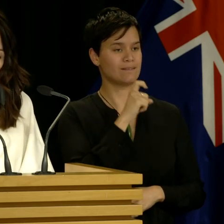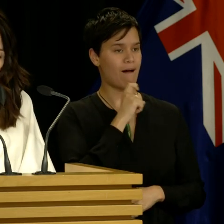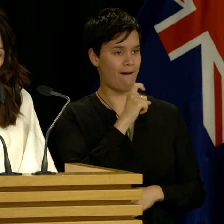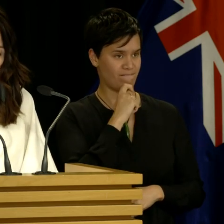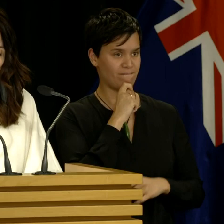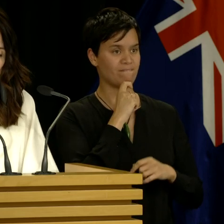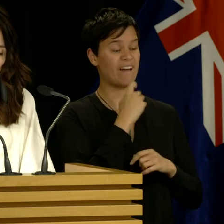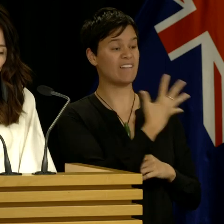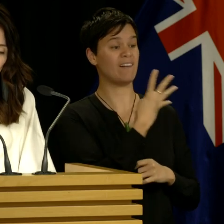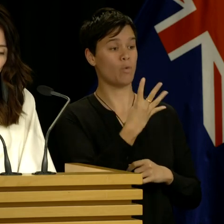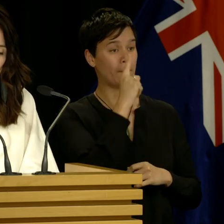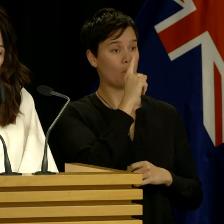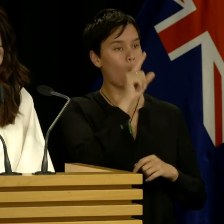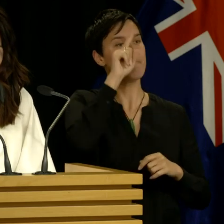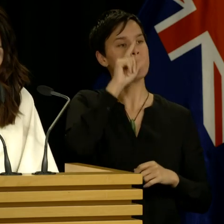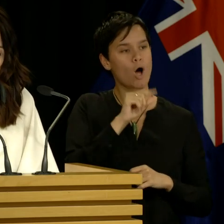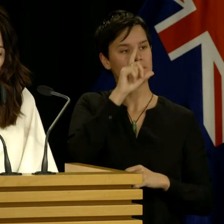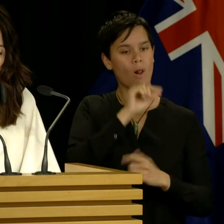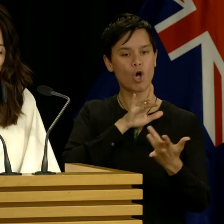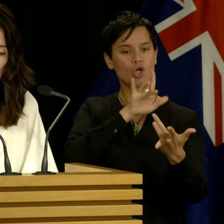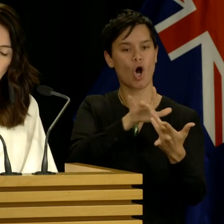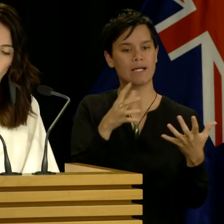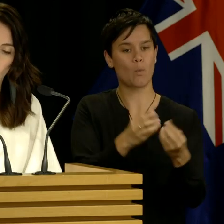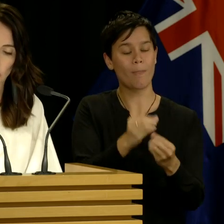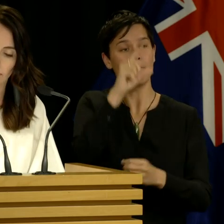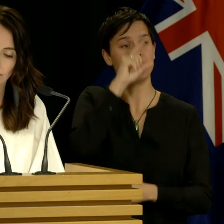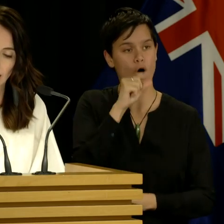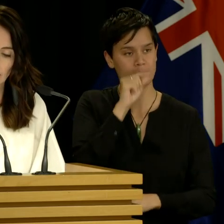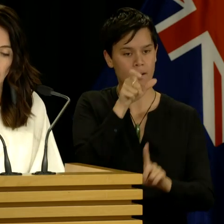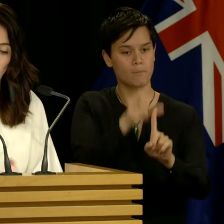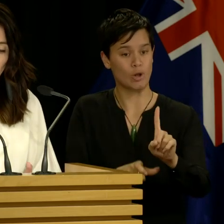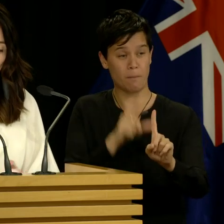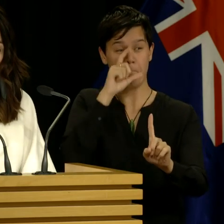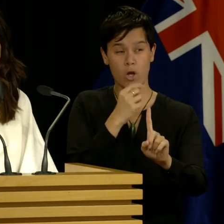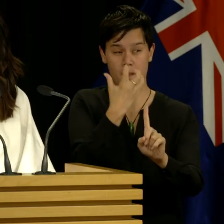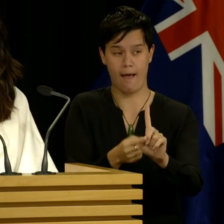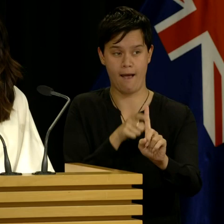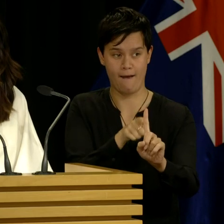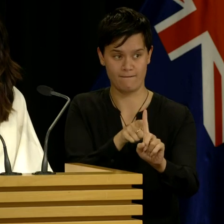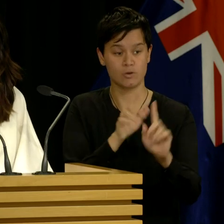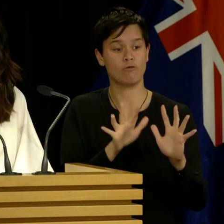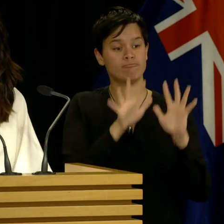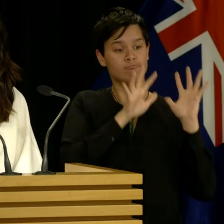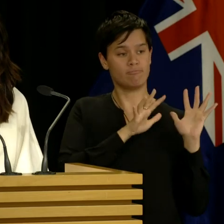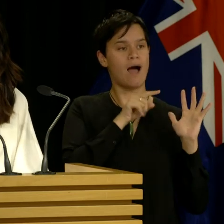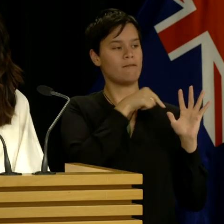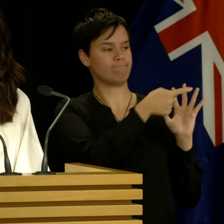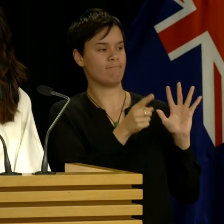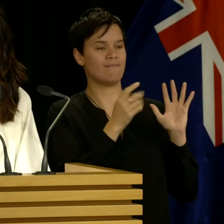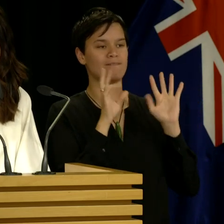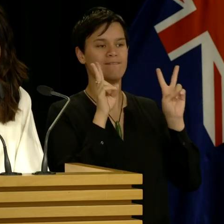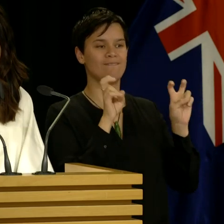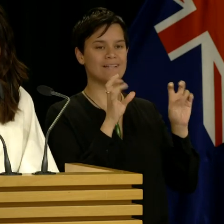with a probable case and who are currently self-isolating as a precaution. They are entitled to special leave, and I understand